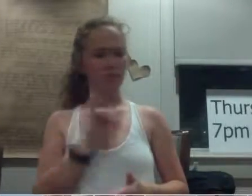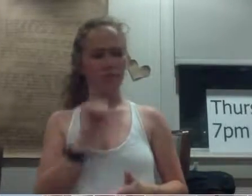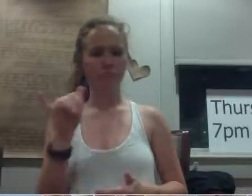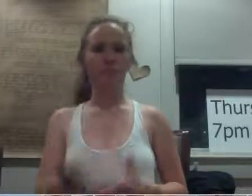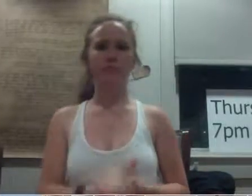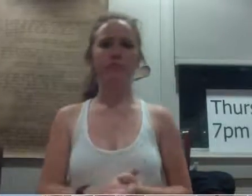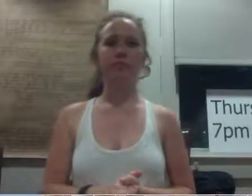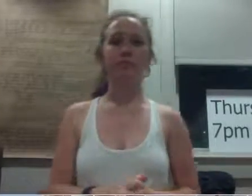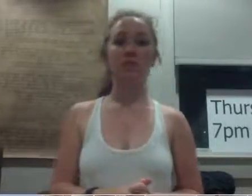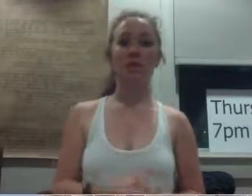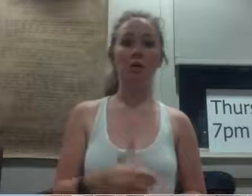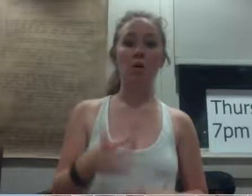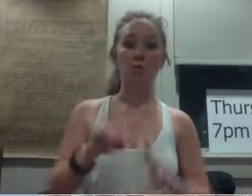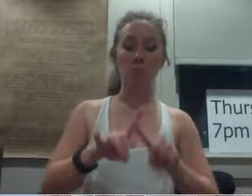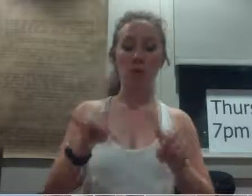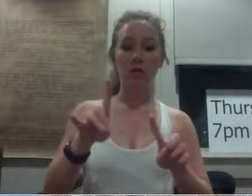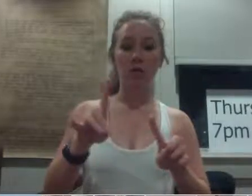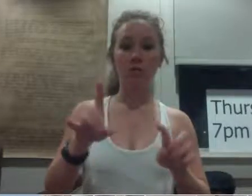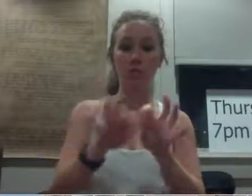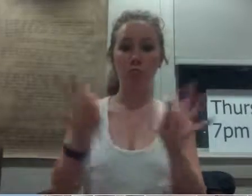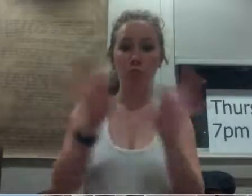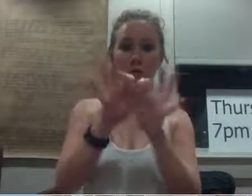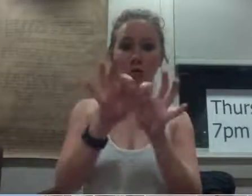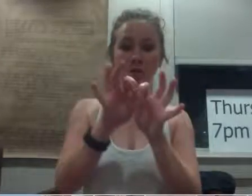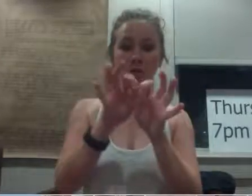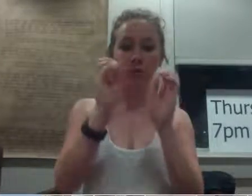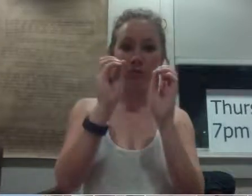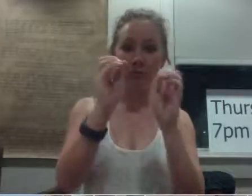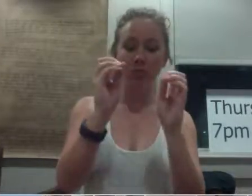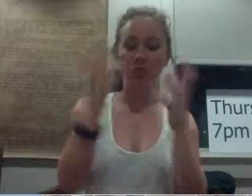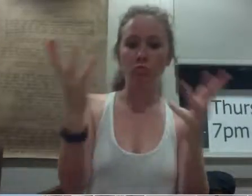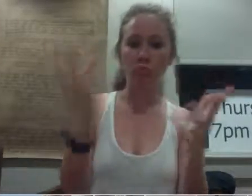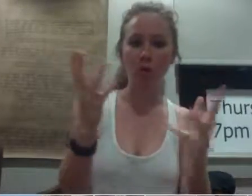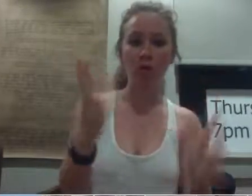A lot of other groups saw the civil rights and were inspired by them,